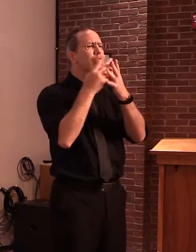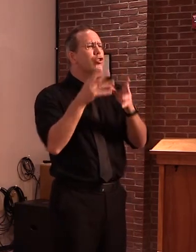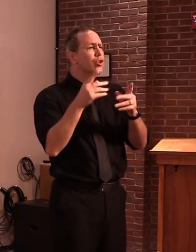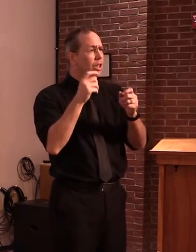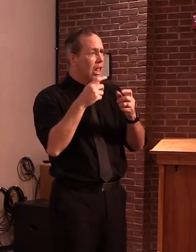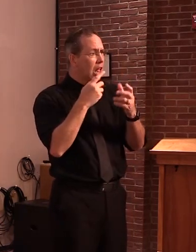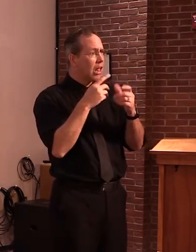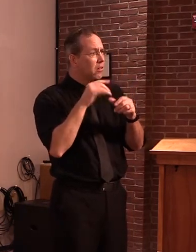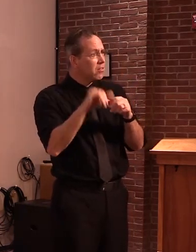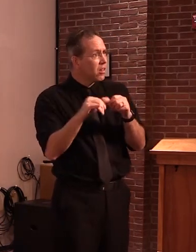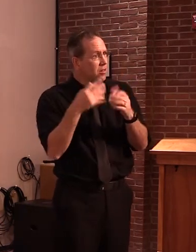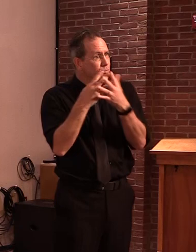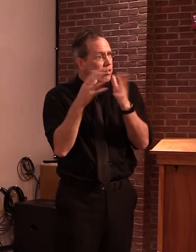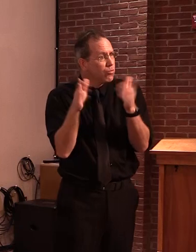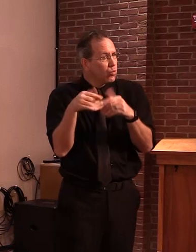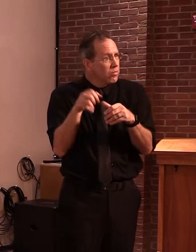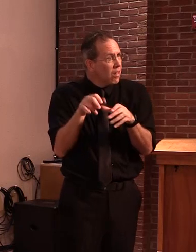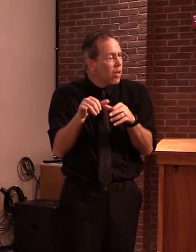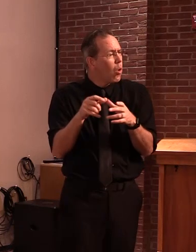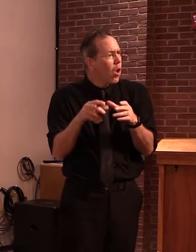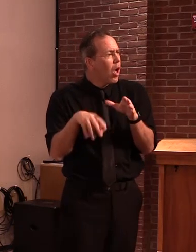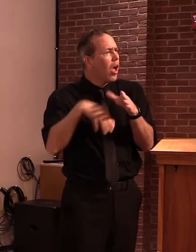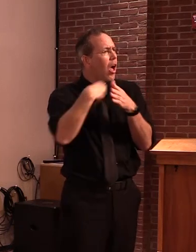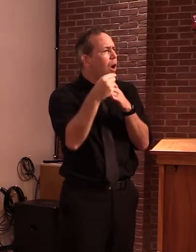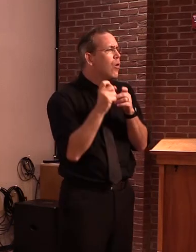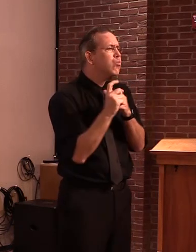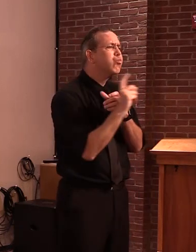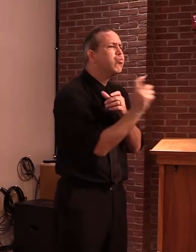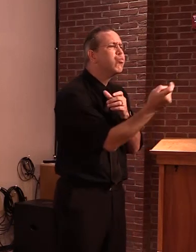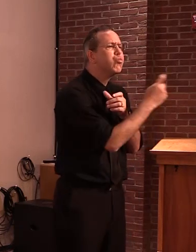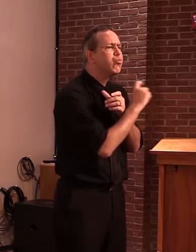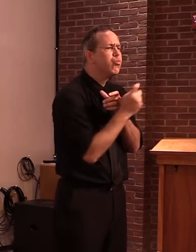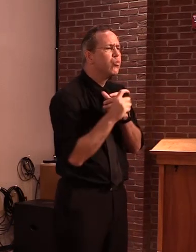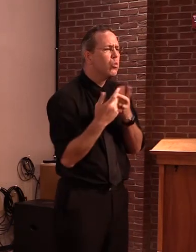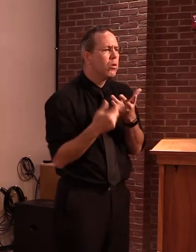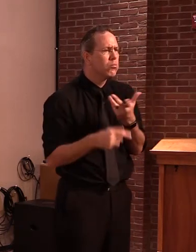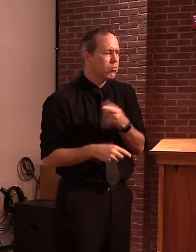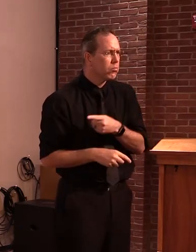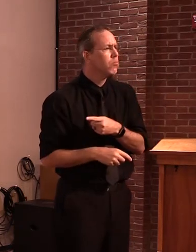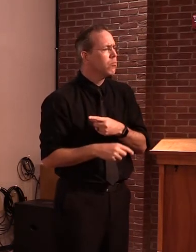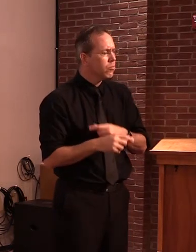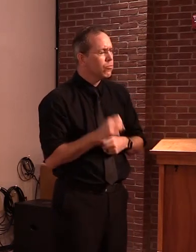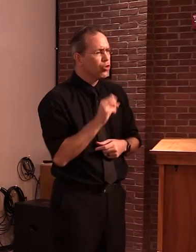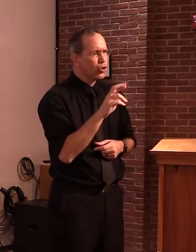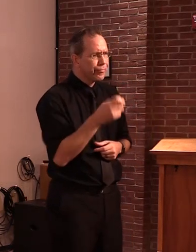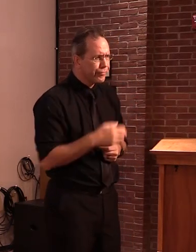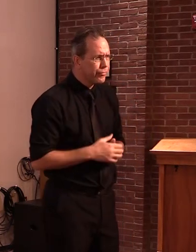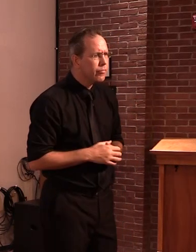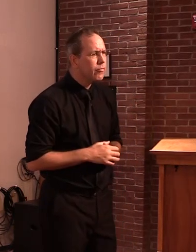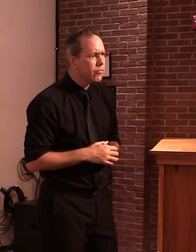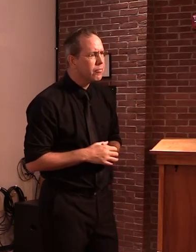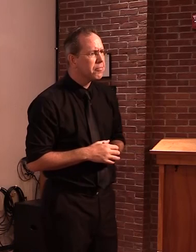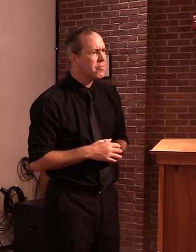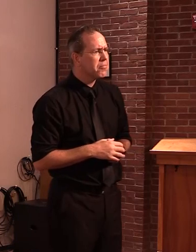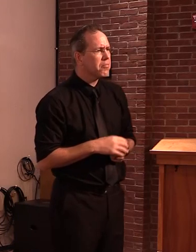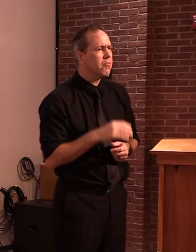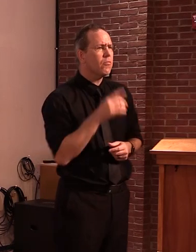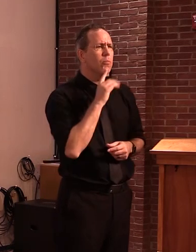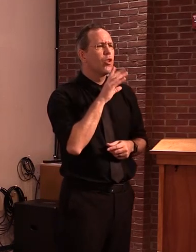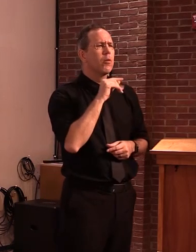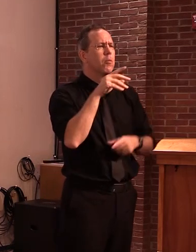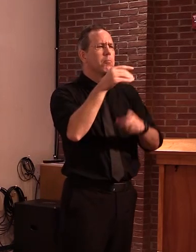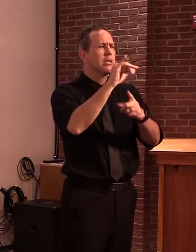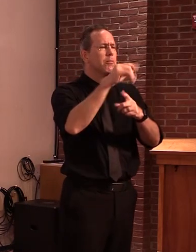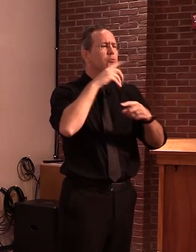Greg, could you repeat the question? I just didn't hear it. Yeah, sure. So I'm curious if inmates within Vermont's